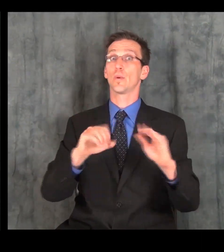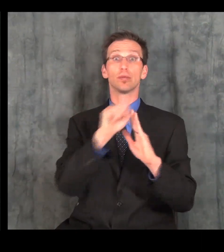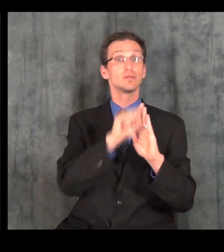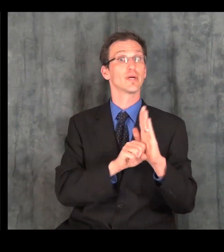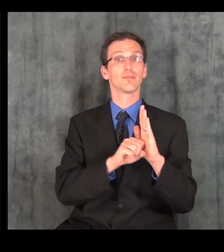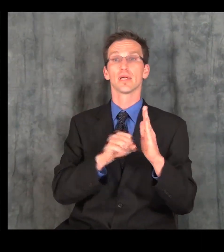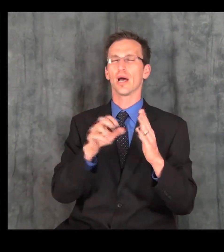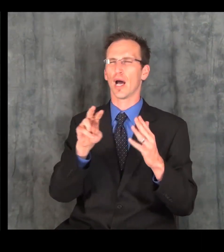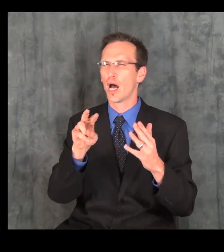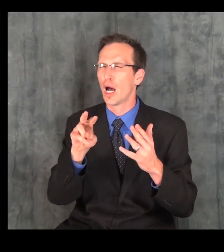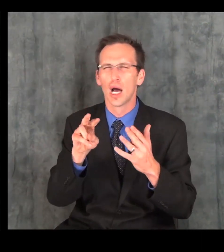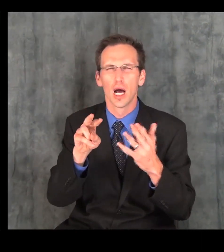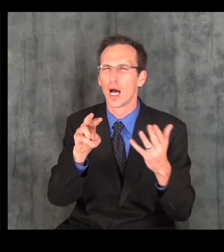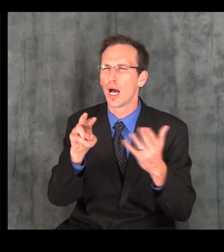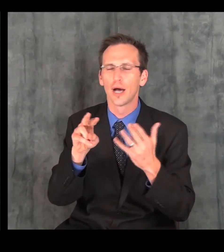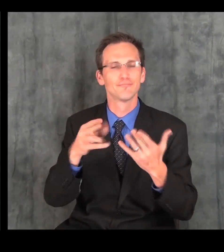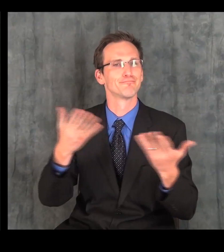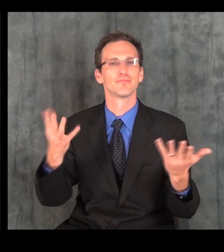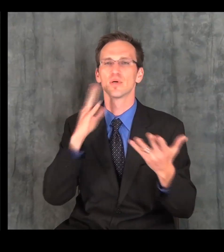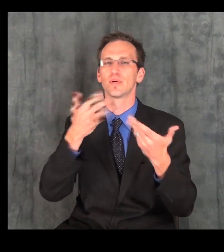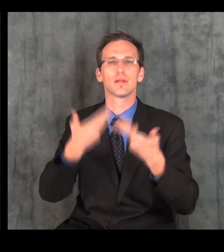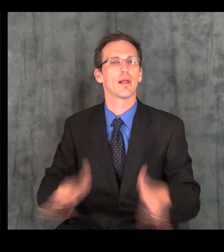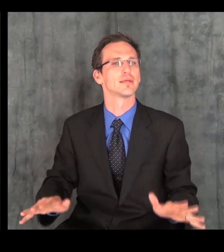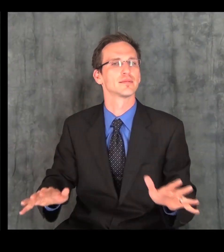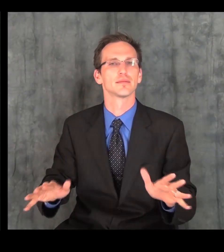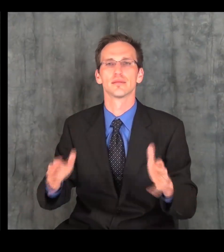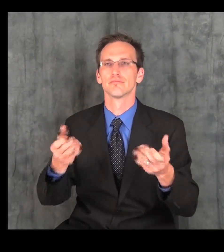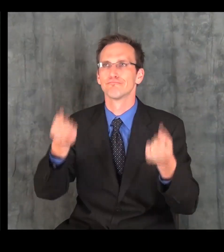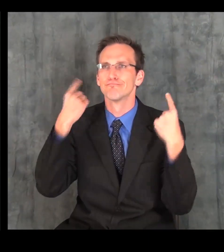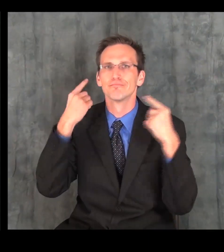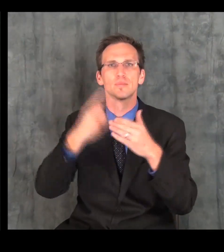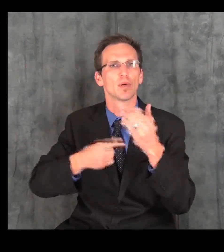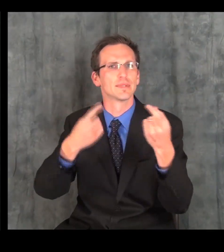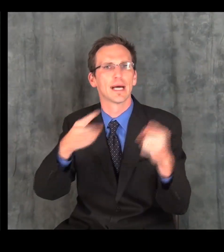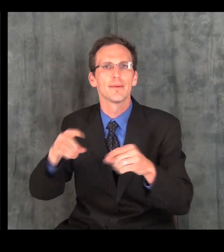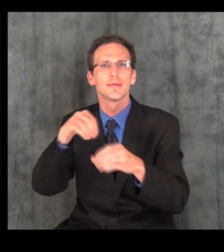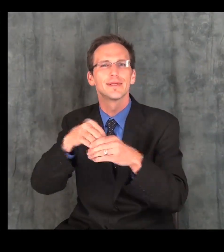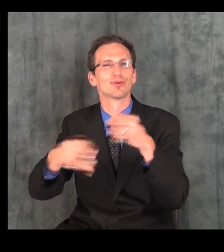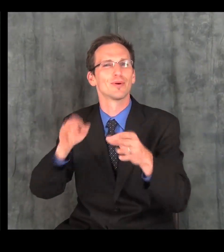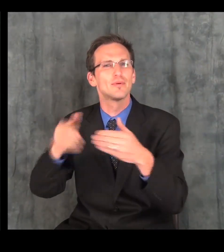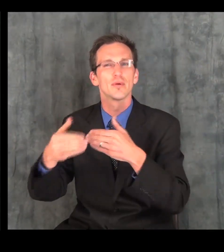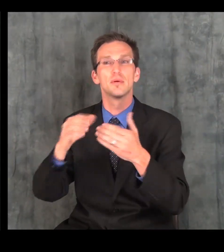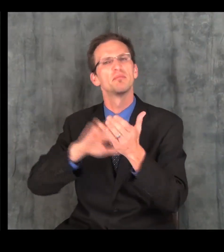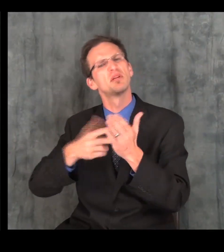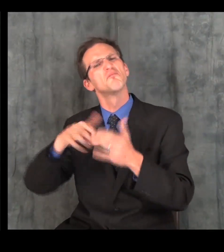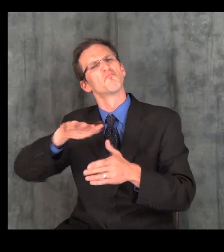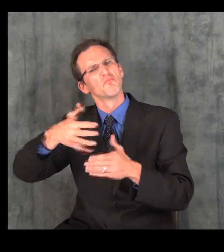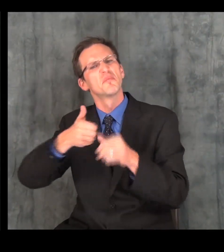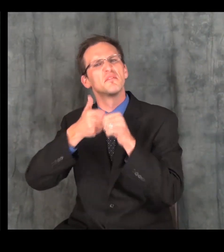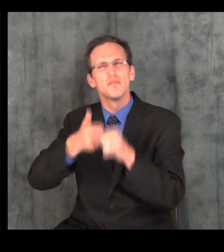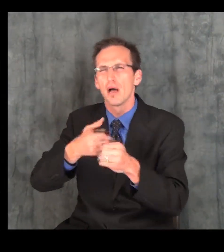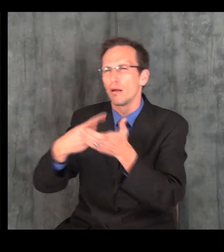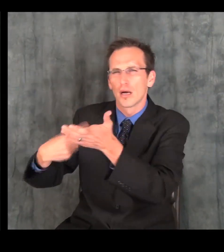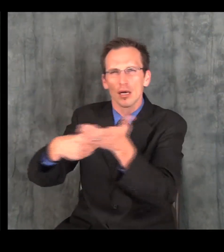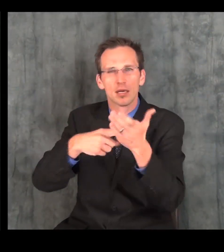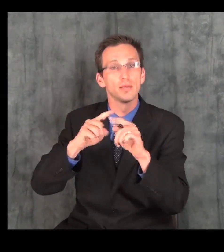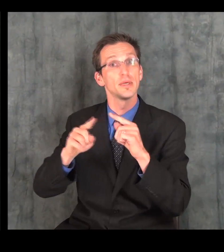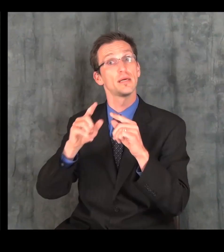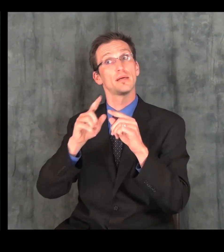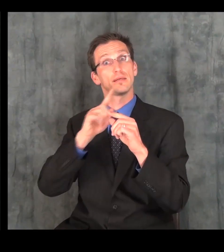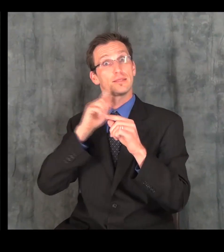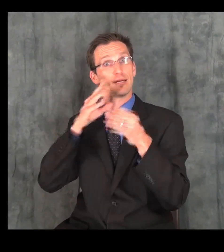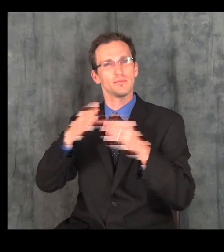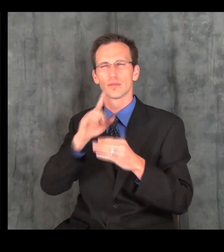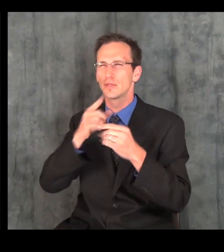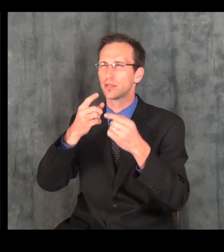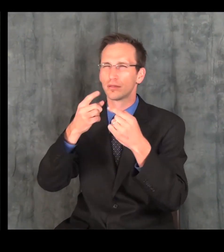that. She had no idea what was going on, and she was kind of following, but she was concentrating so hard on